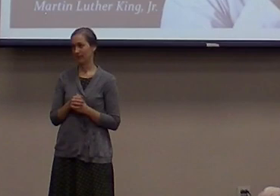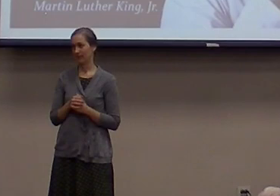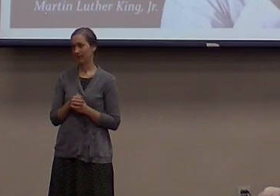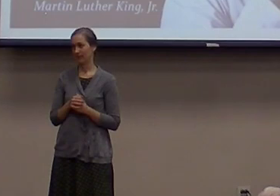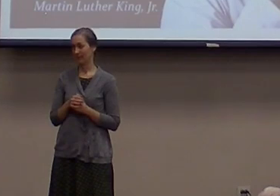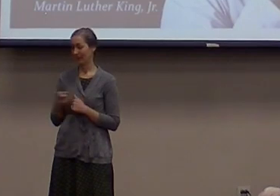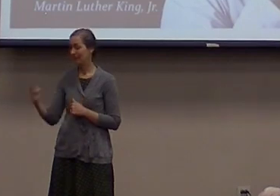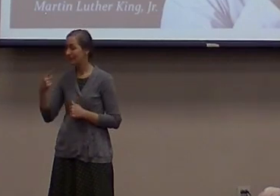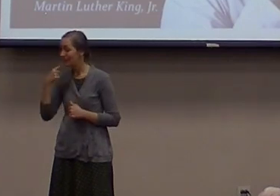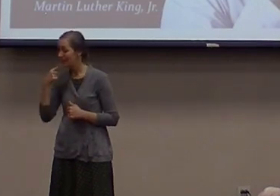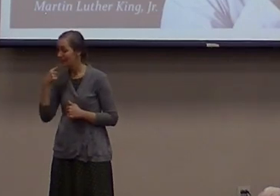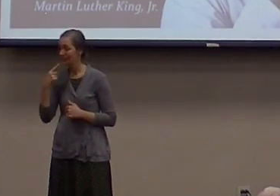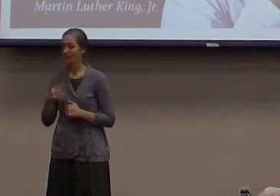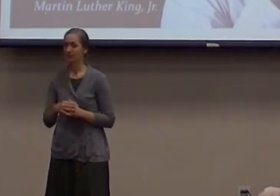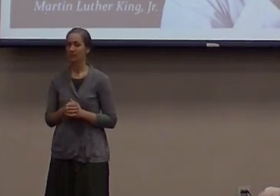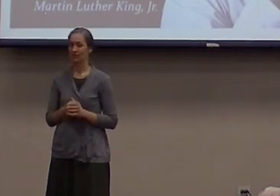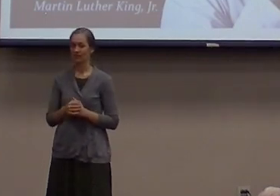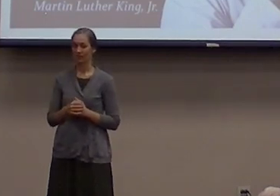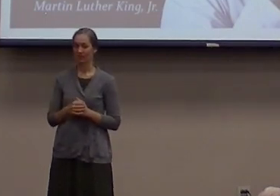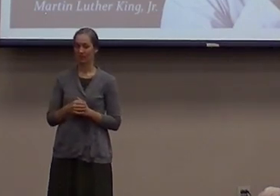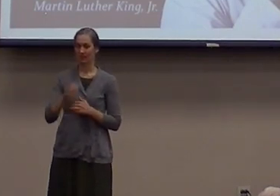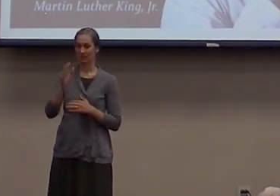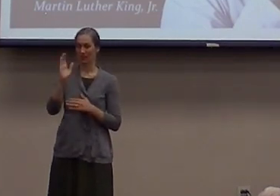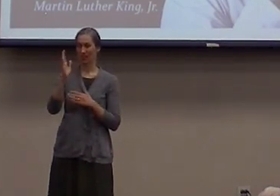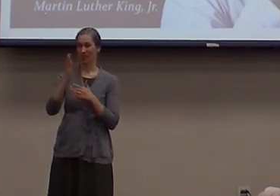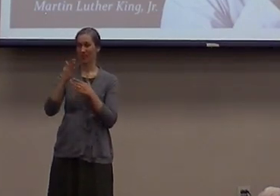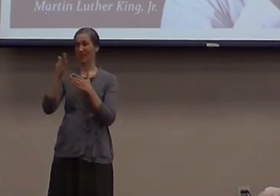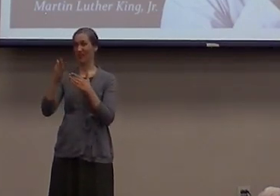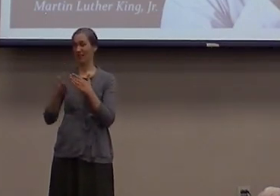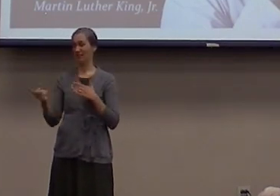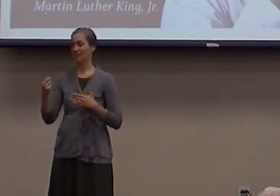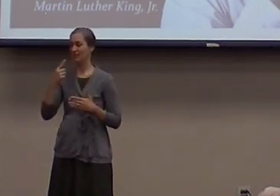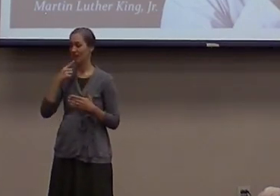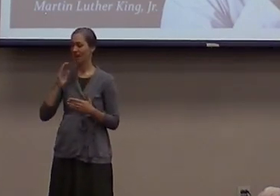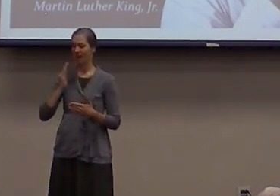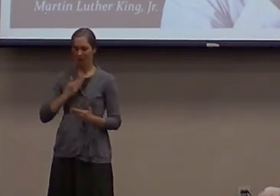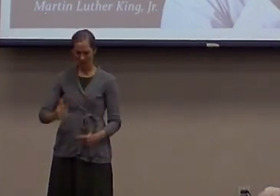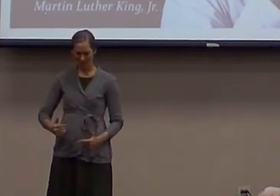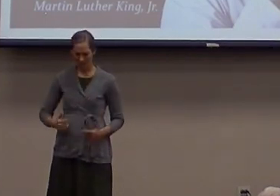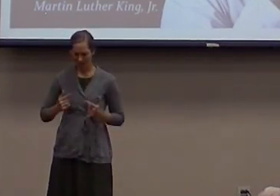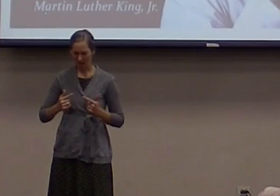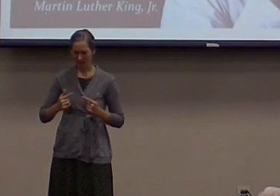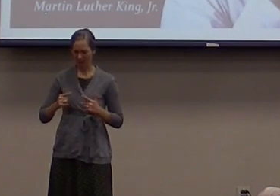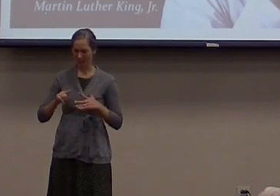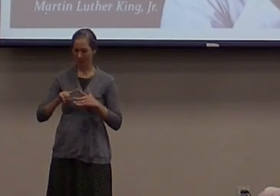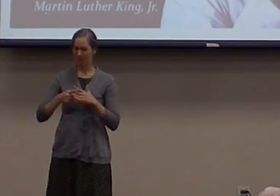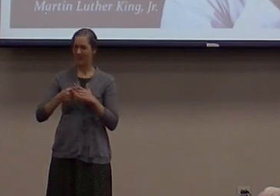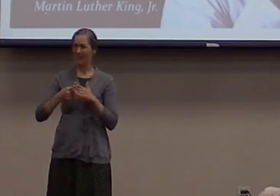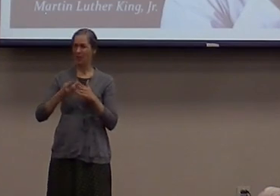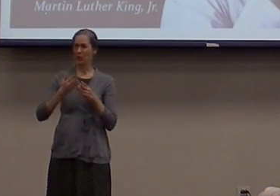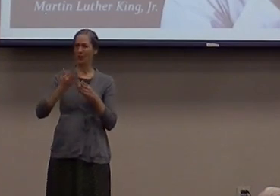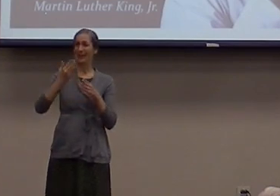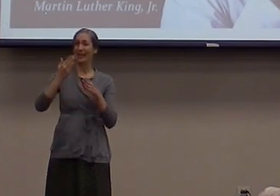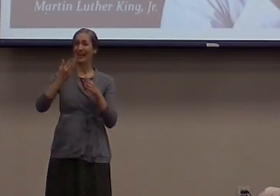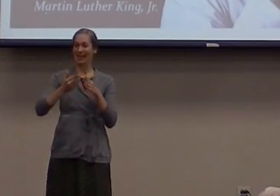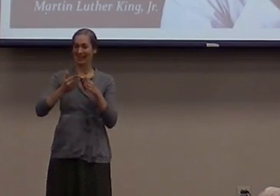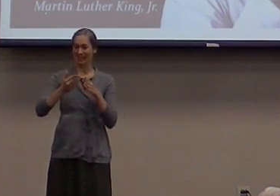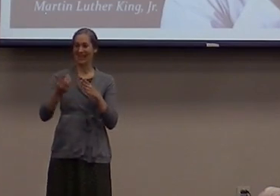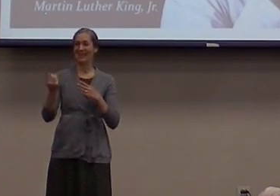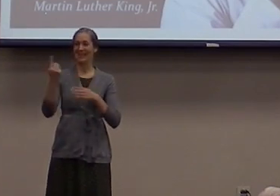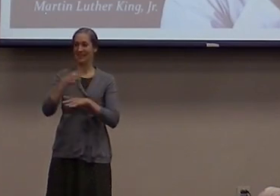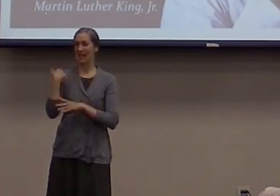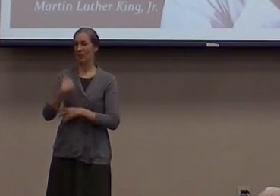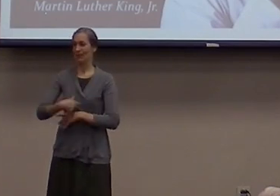He said, at the end of a sermon, "Our lives begin to end the day we become silent about the things that